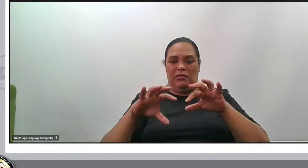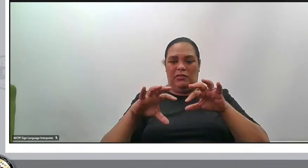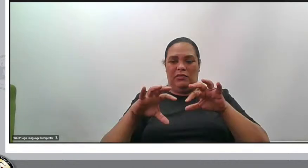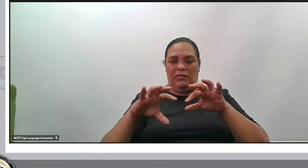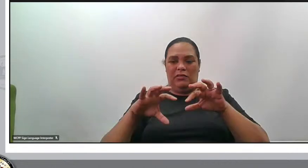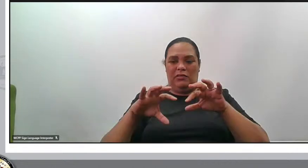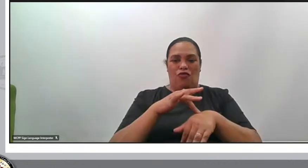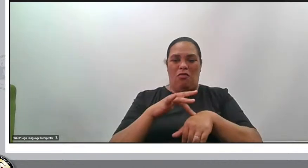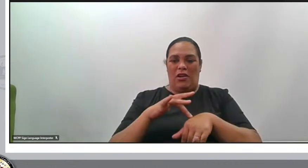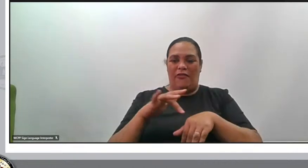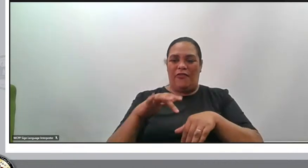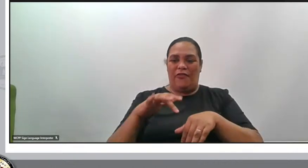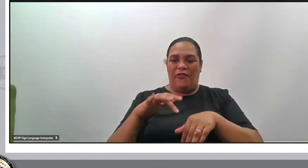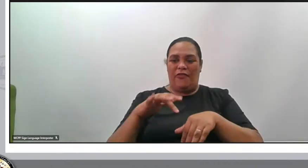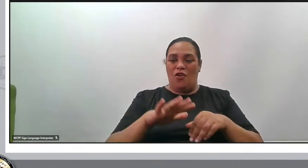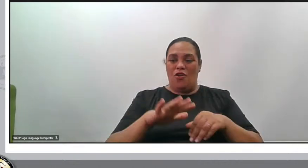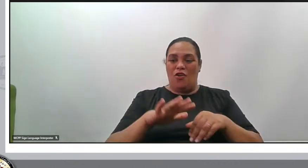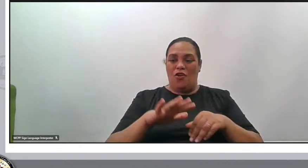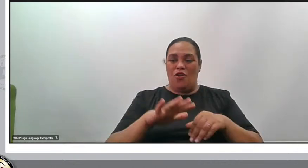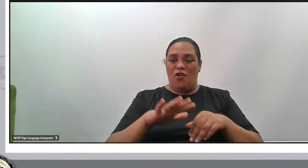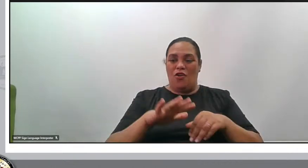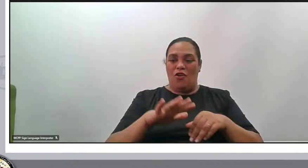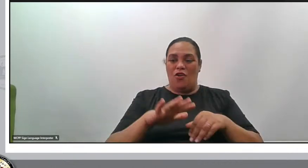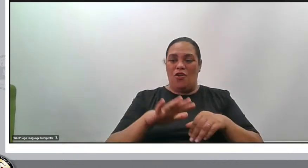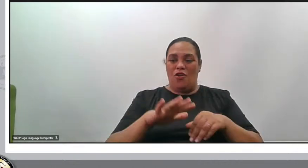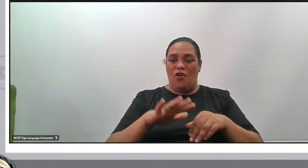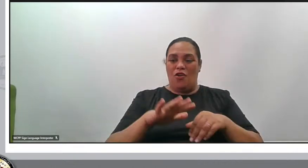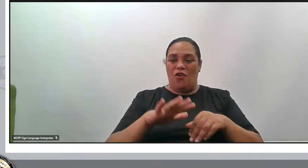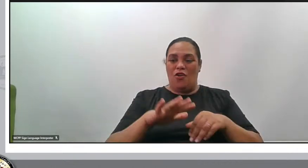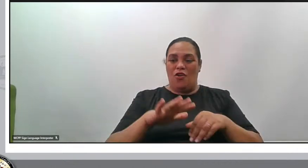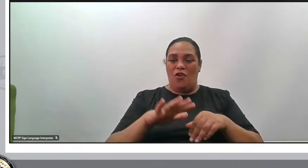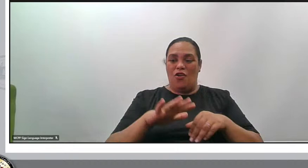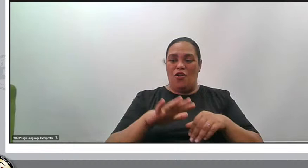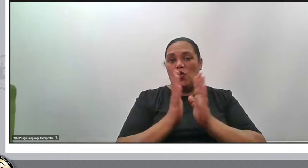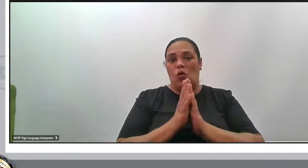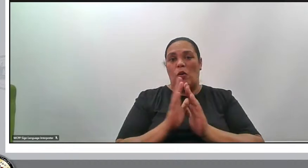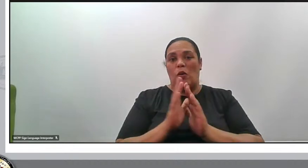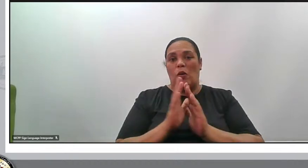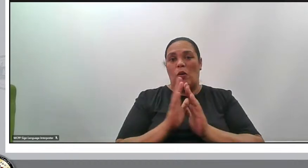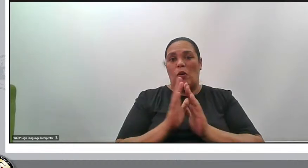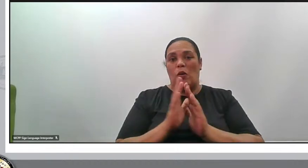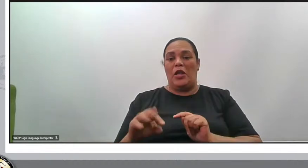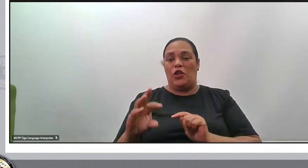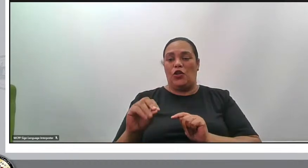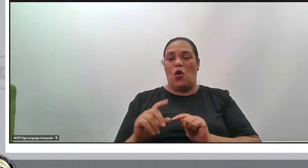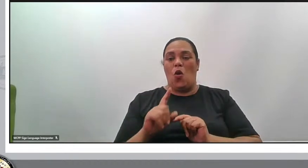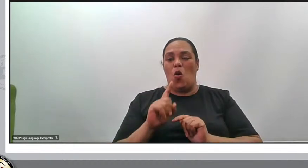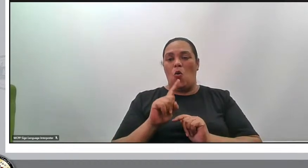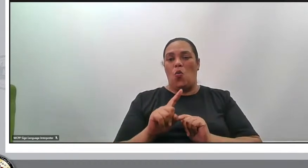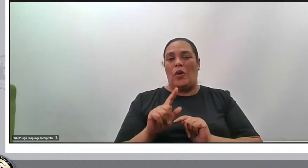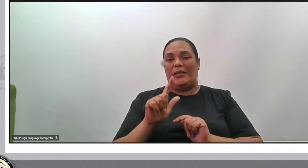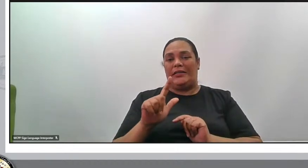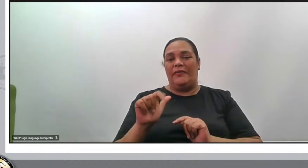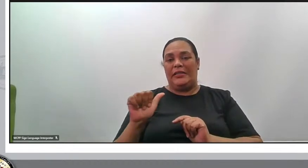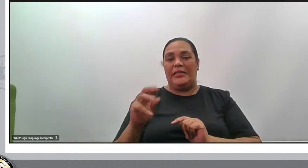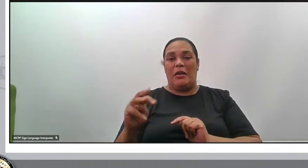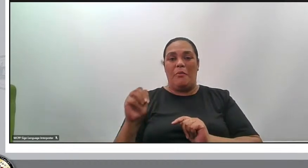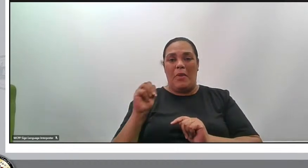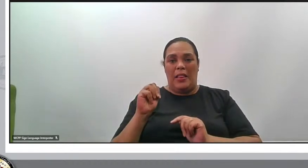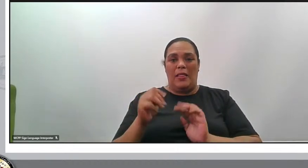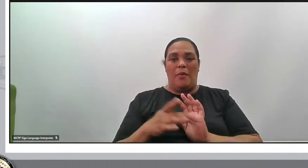geographical areas, it shows that majority of expenditure, if not all, is Cape Town Metro at 176 million on